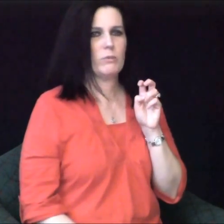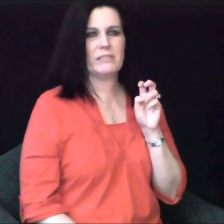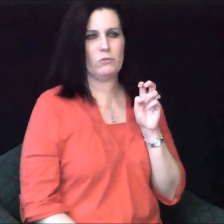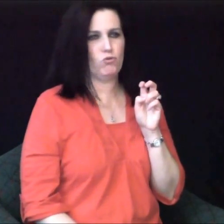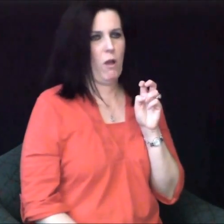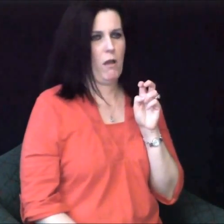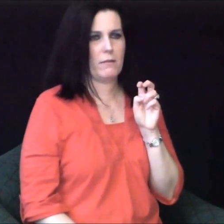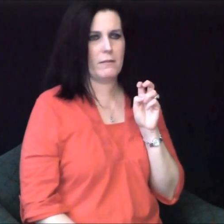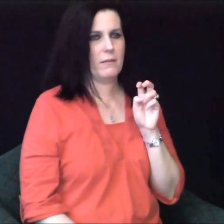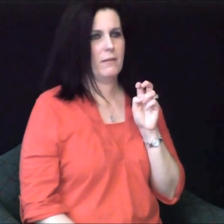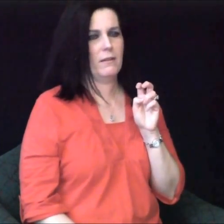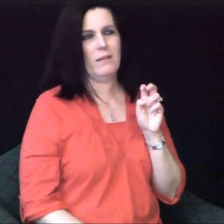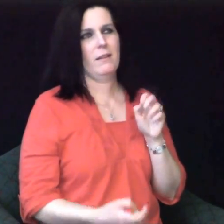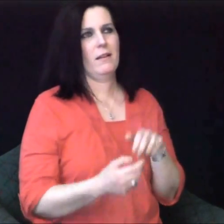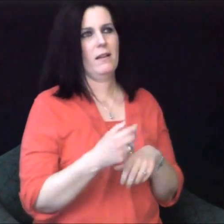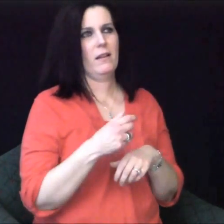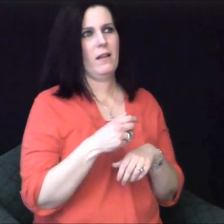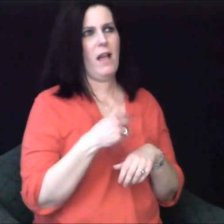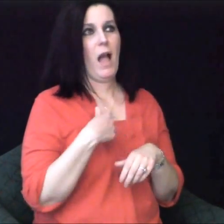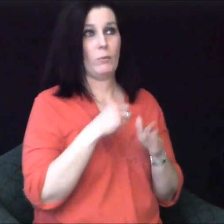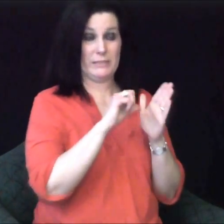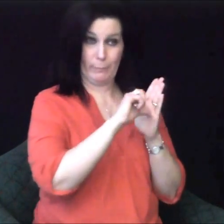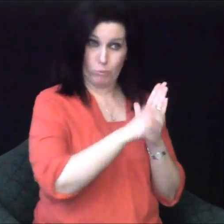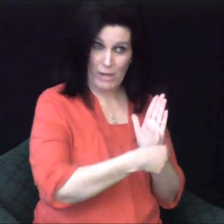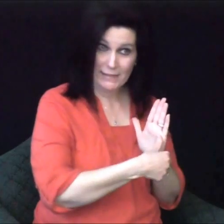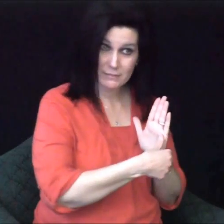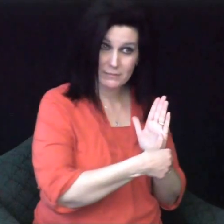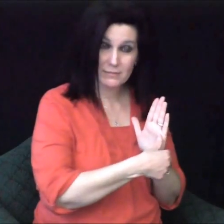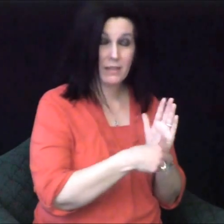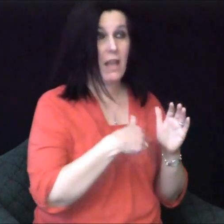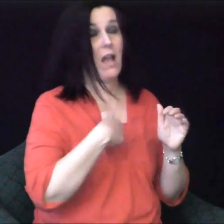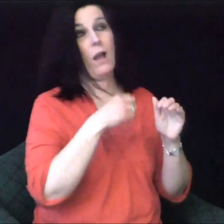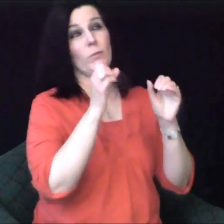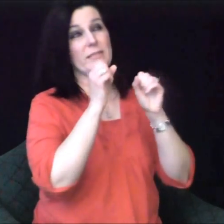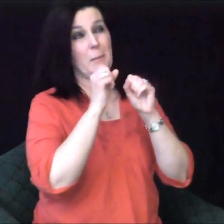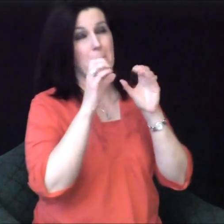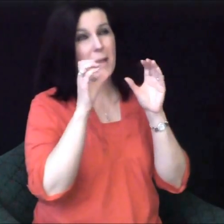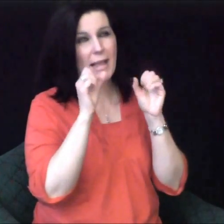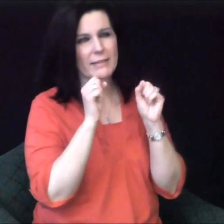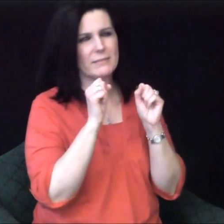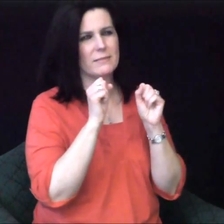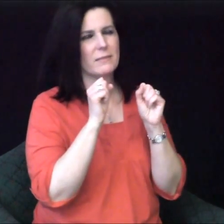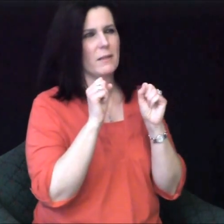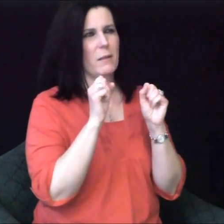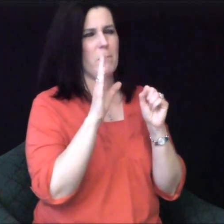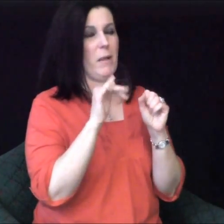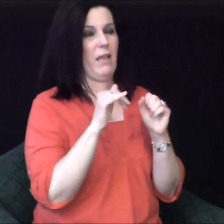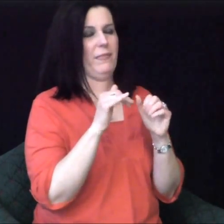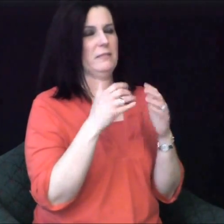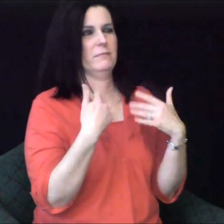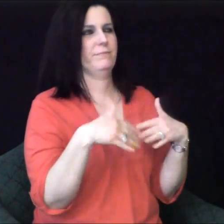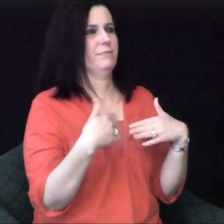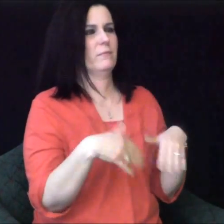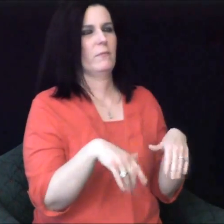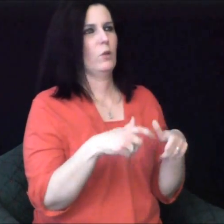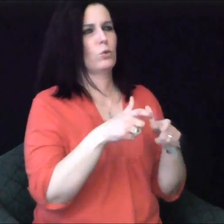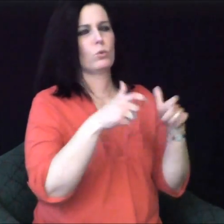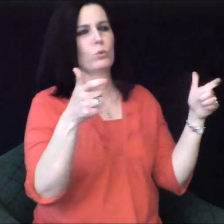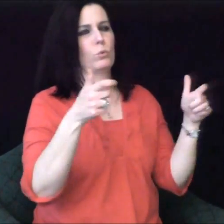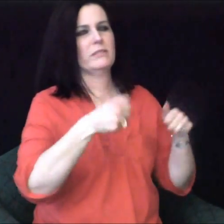I was just in shock. I was so impressed. I was amazed by this